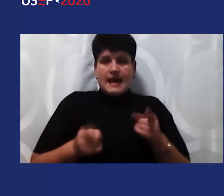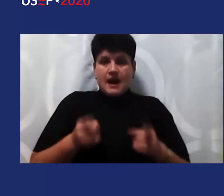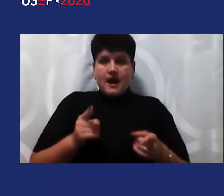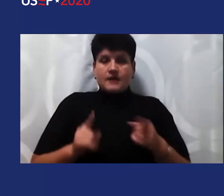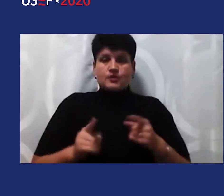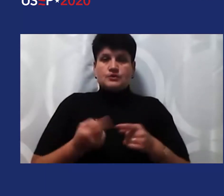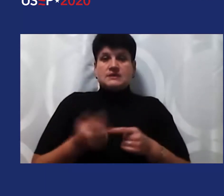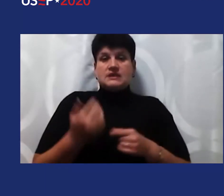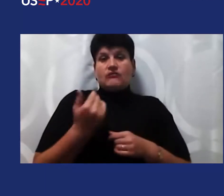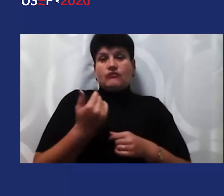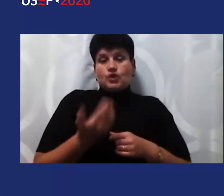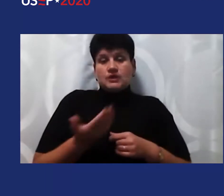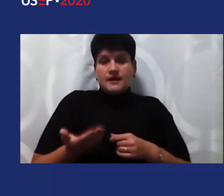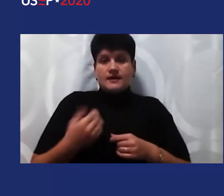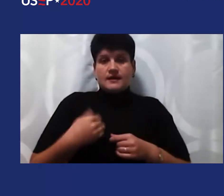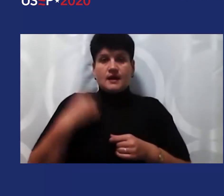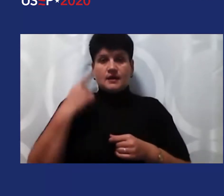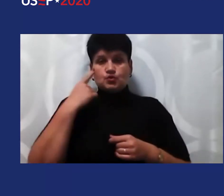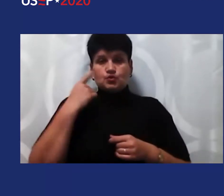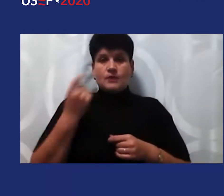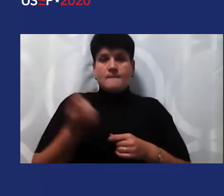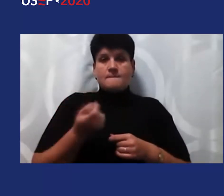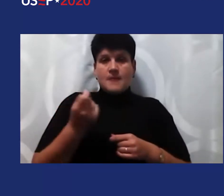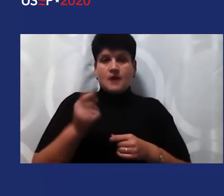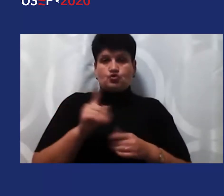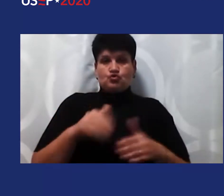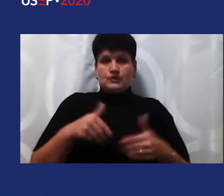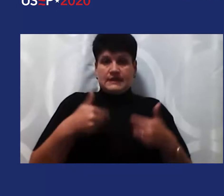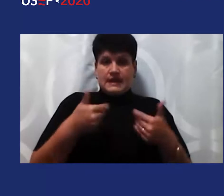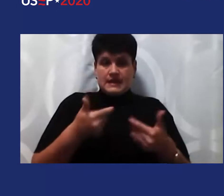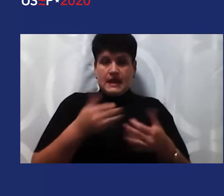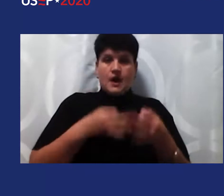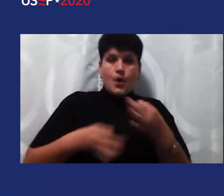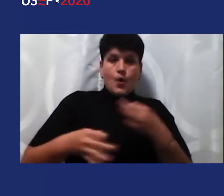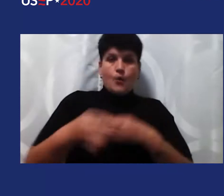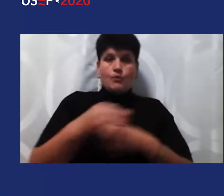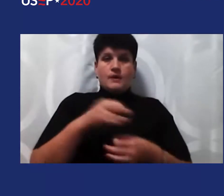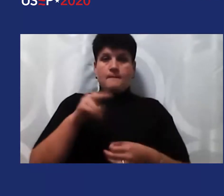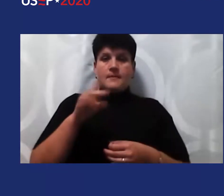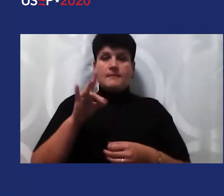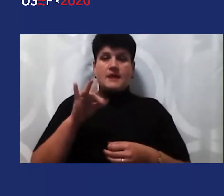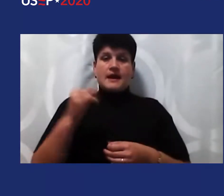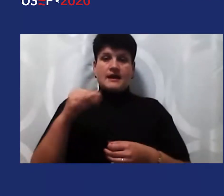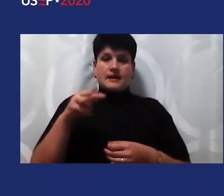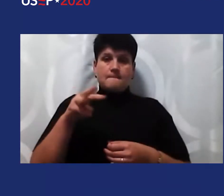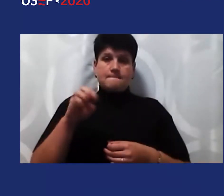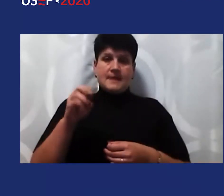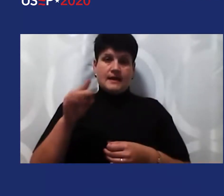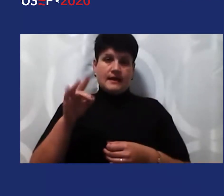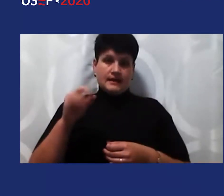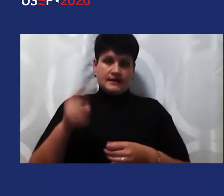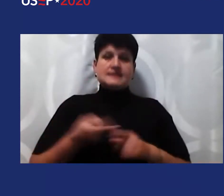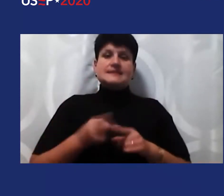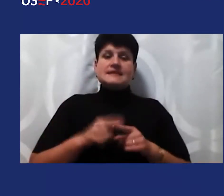need to be well aware of its intricacies, but it has very little to do with our realities.